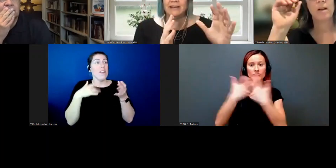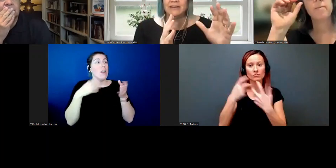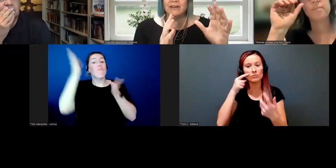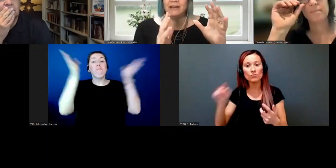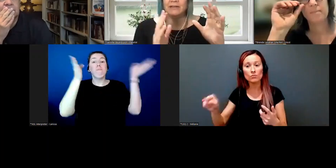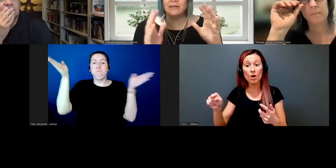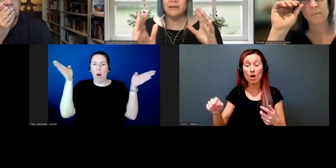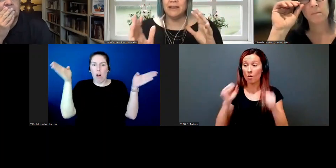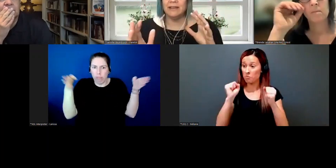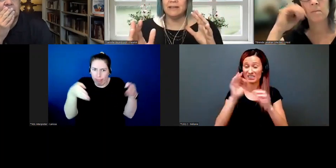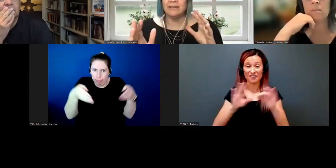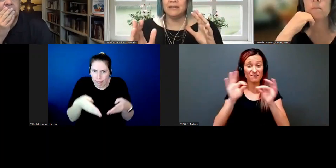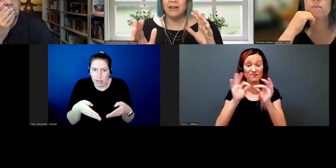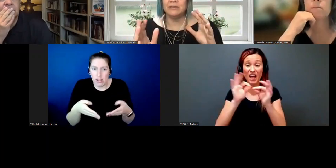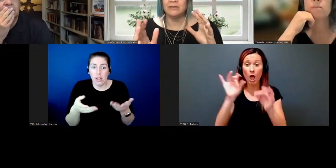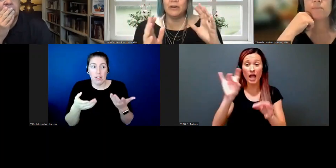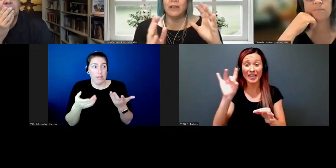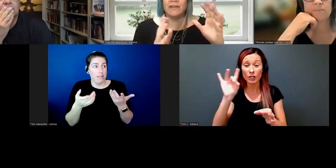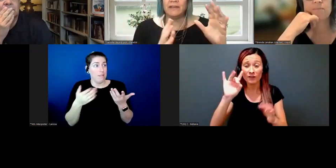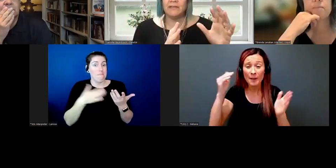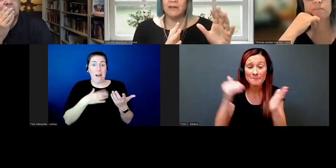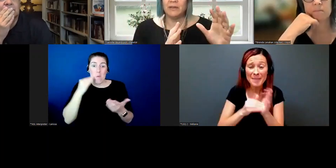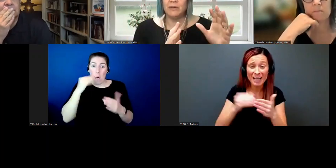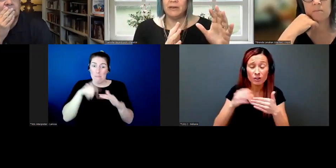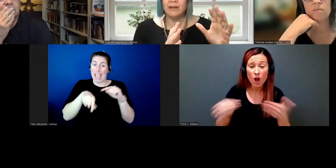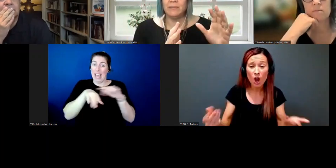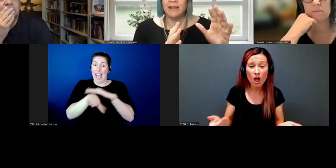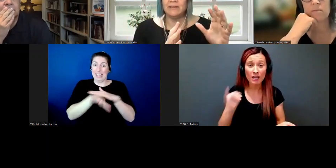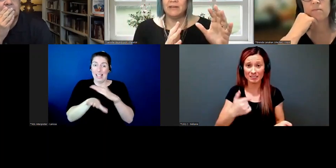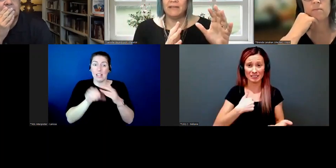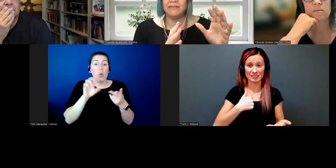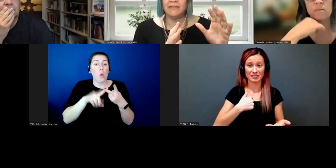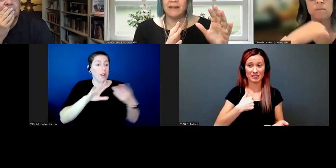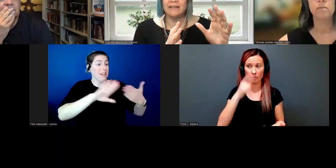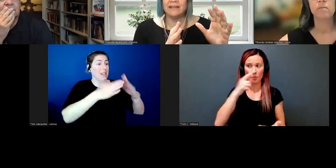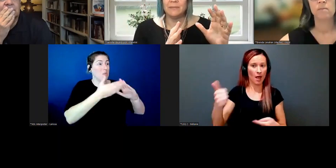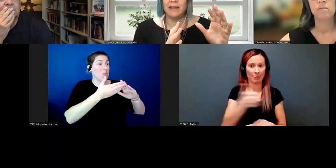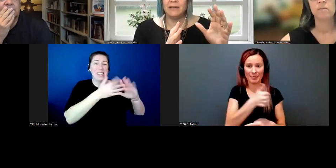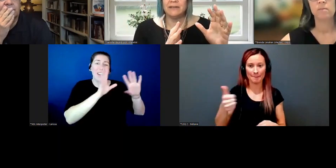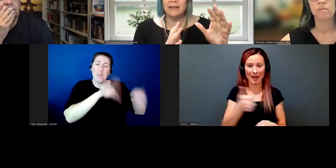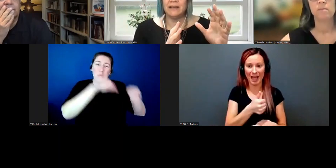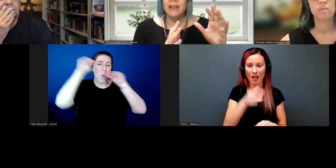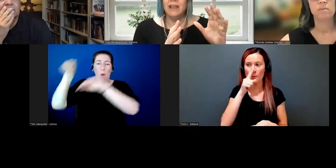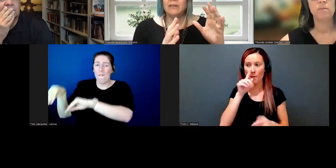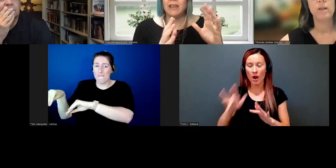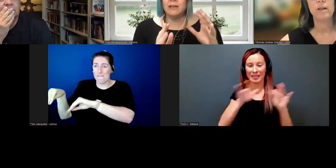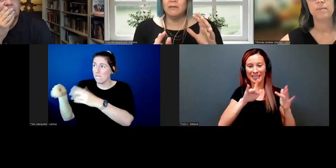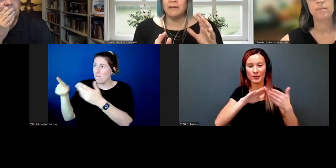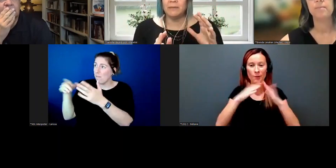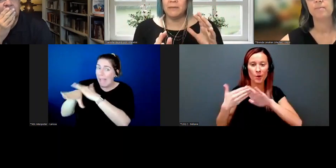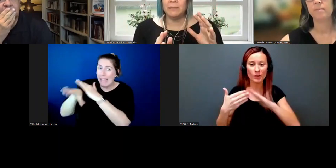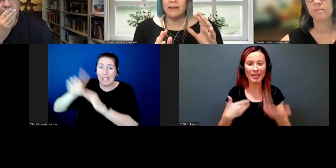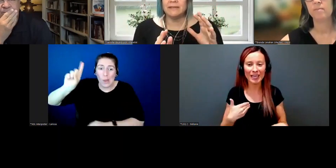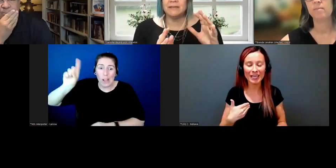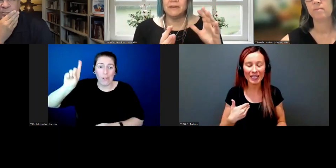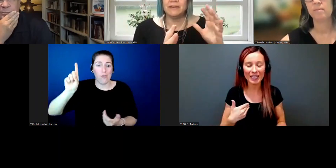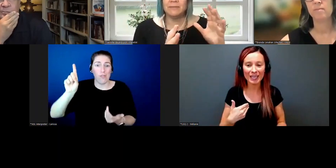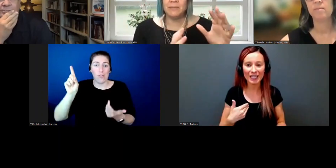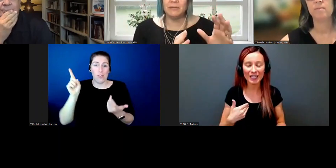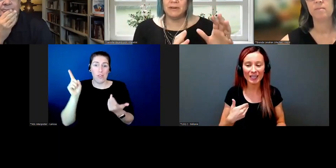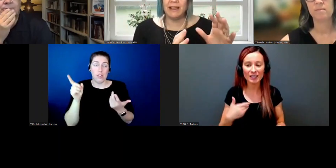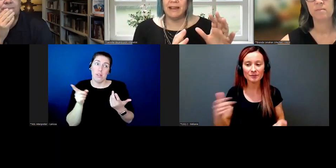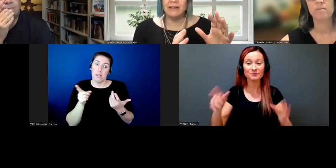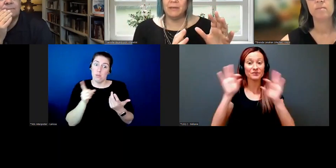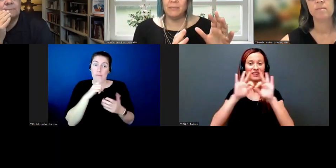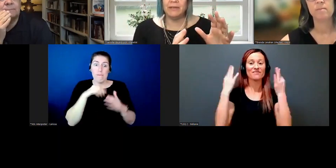get into your house or you can't get into your house, or you have to leave your community because you have to find accessible housing. You can't go very many places because maybe